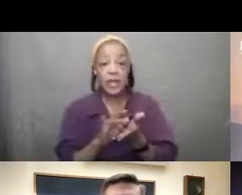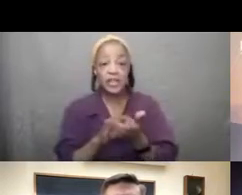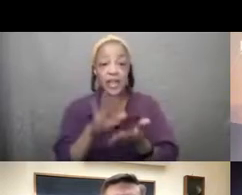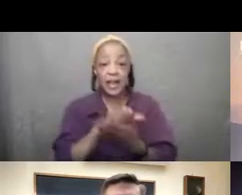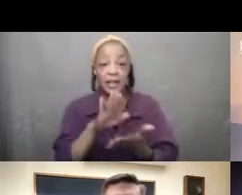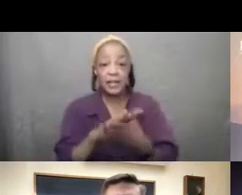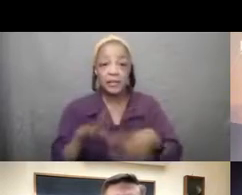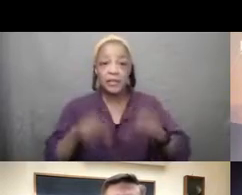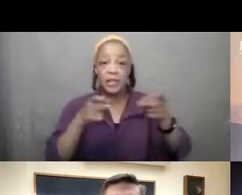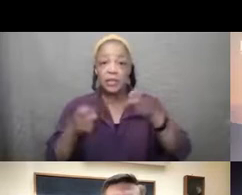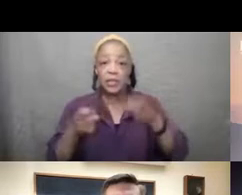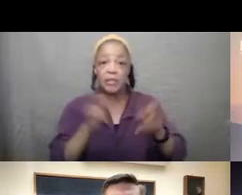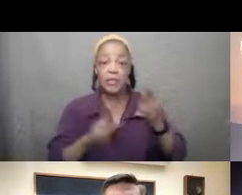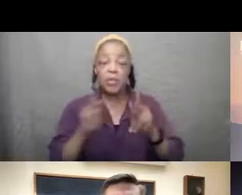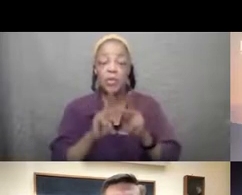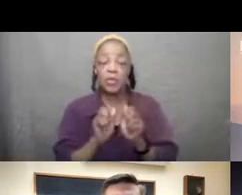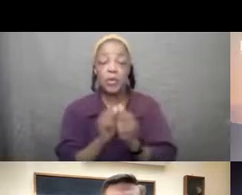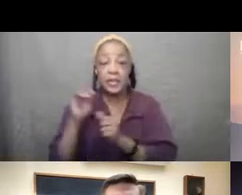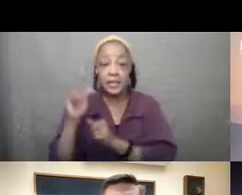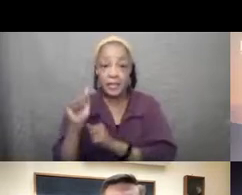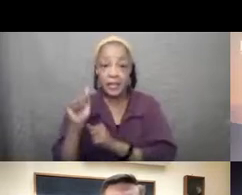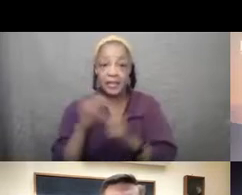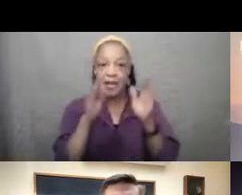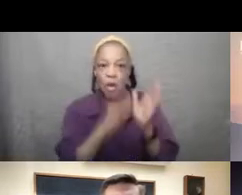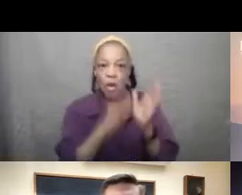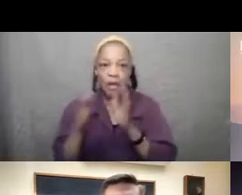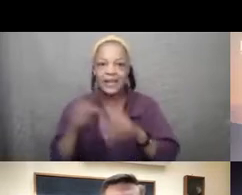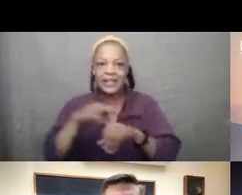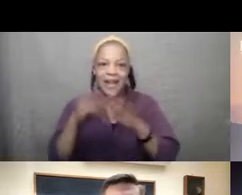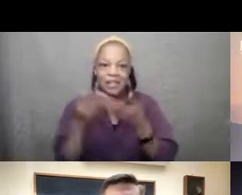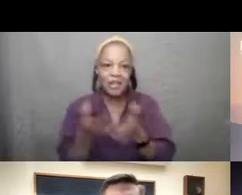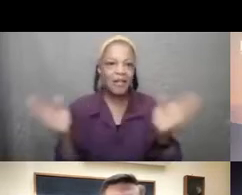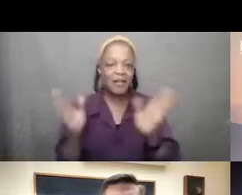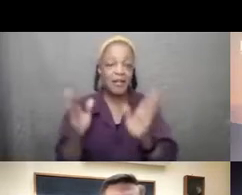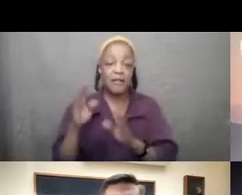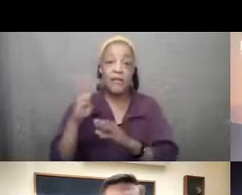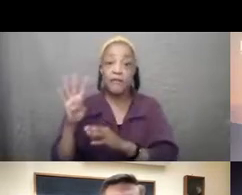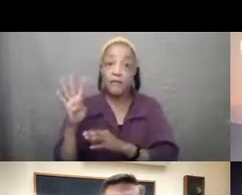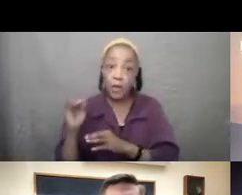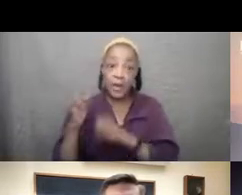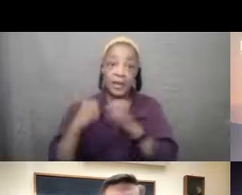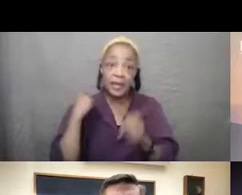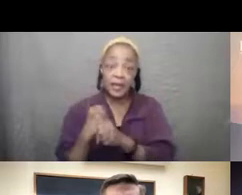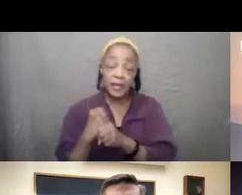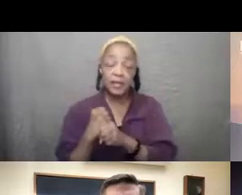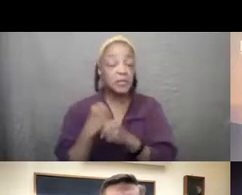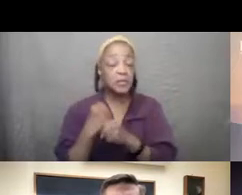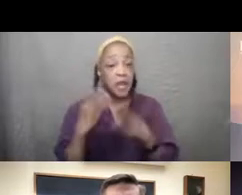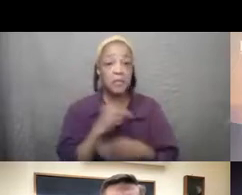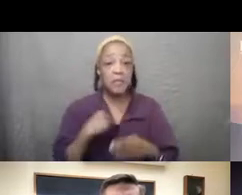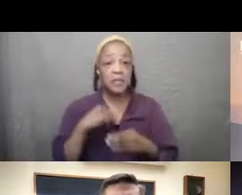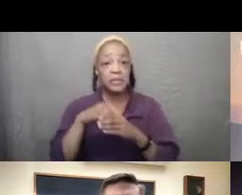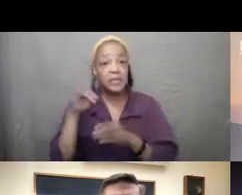people with disabilities in an organized national fashion. For the next 40 years, untold numbers of disabled people were